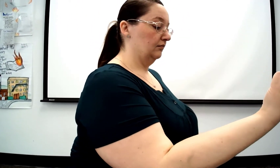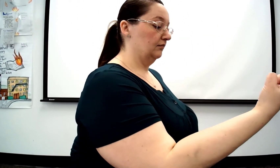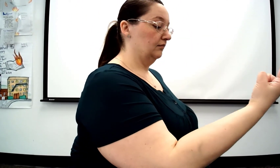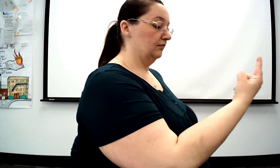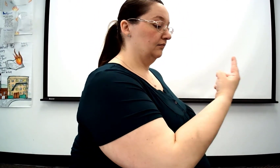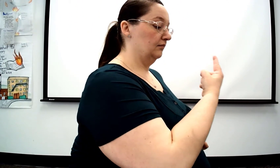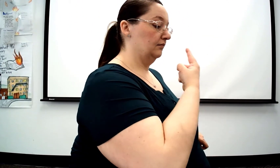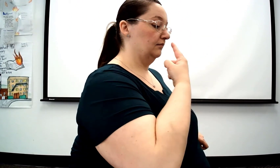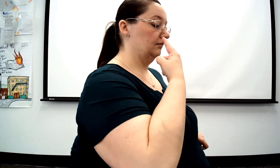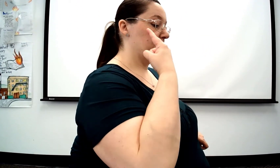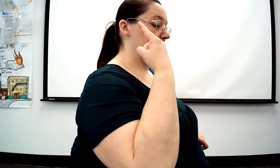large motion.